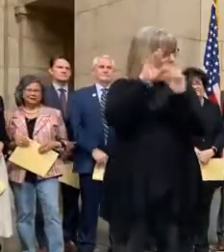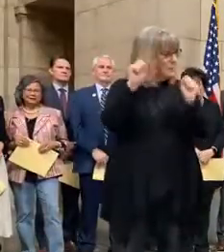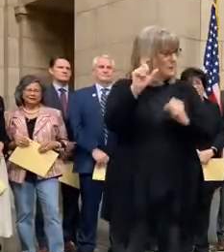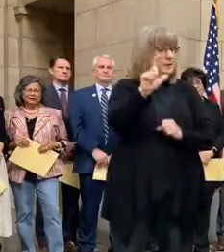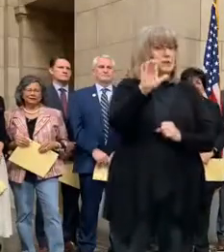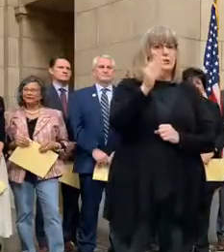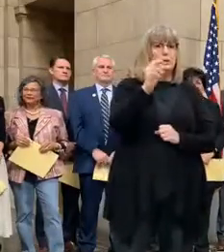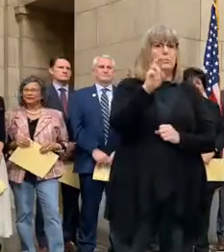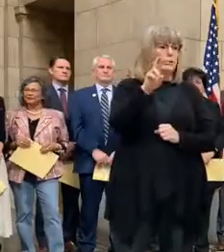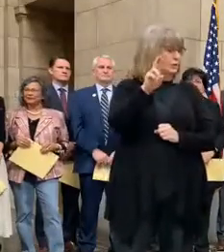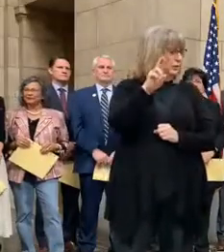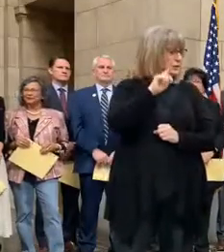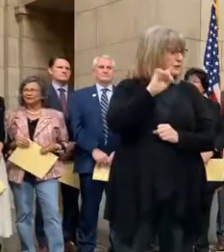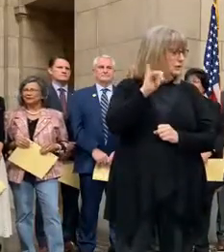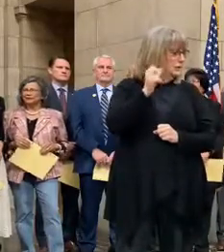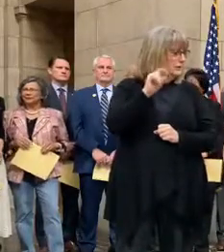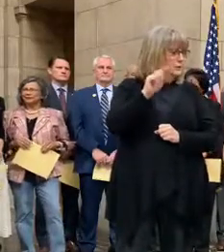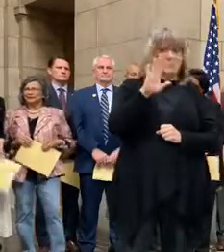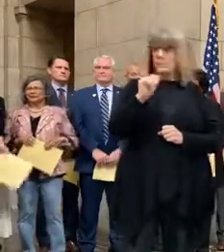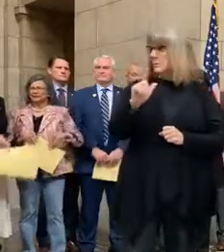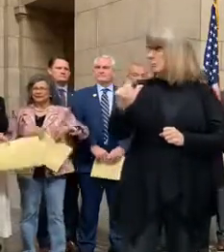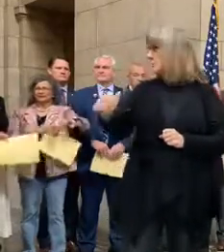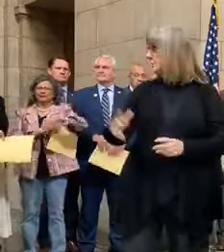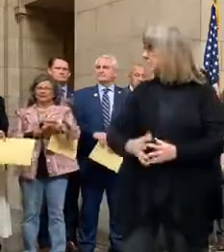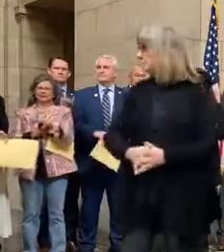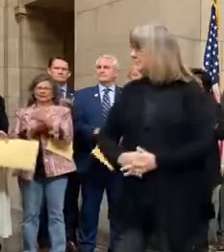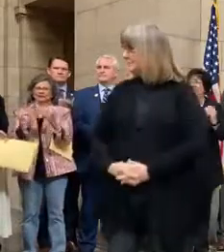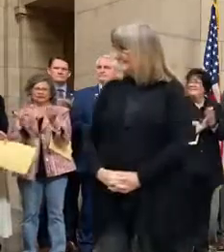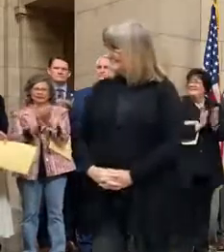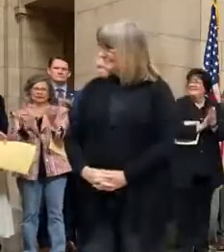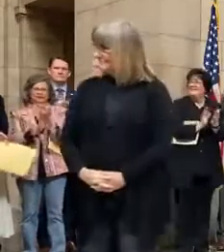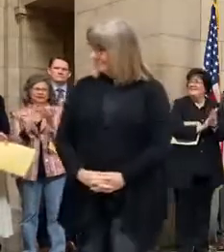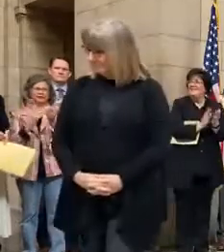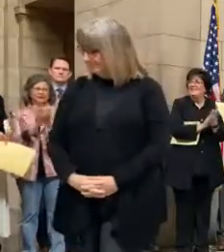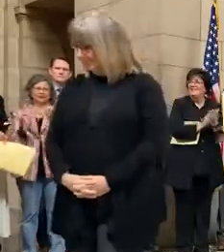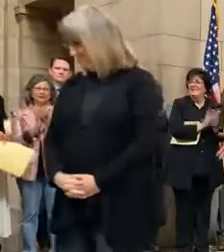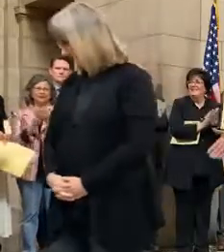President of Lincoln Chamber of Commerce, Jason Ball. Jason?